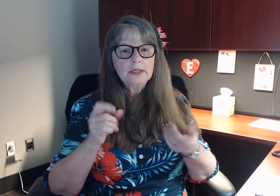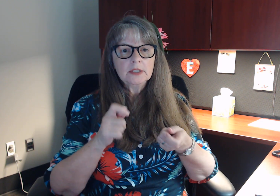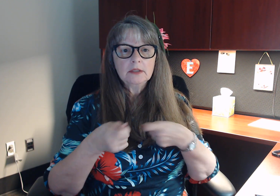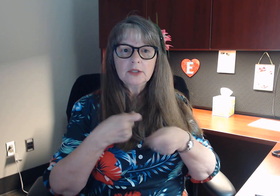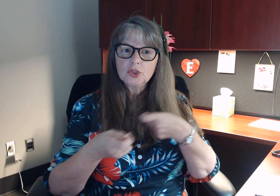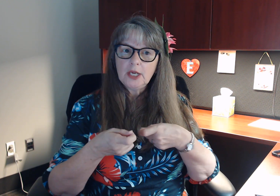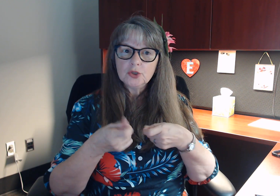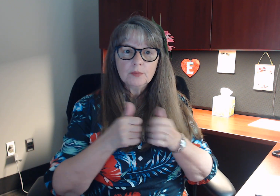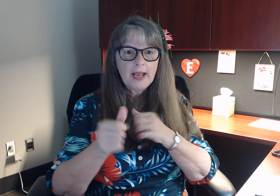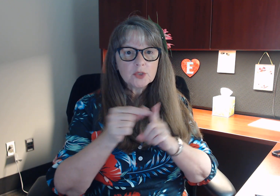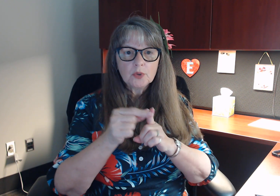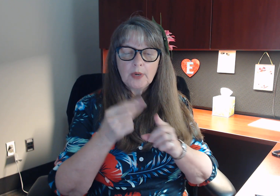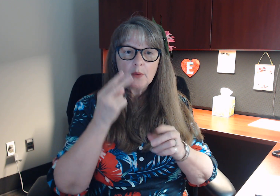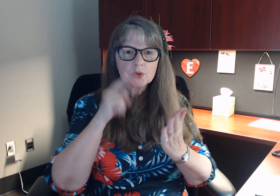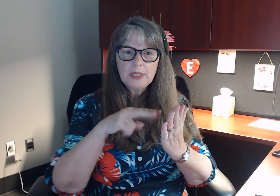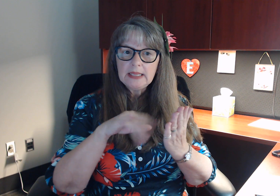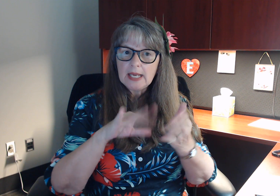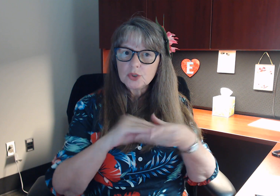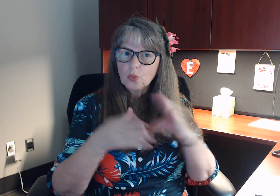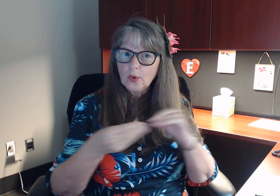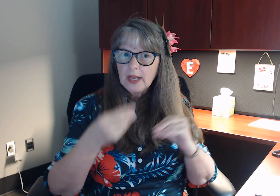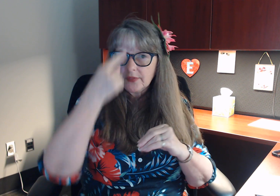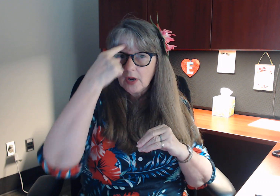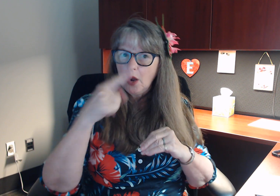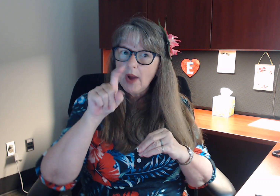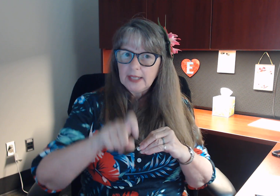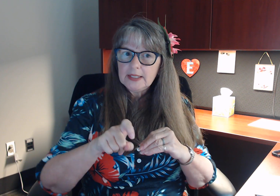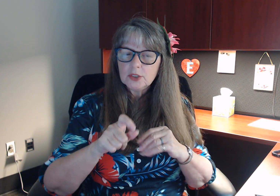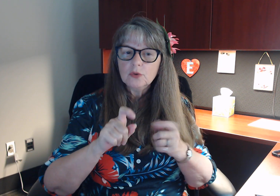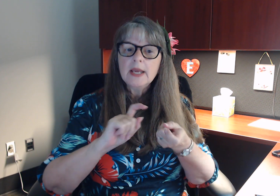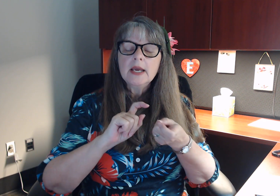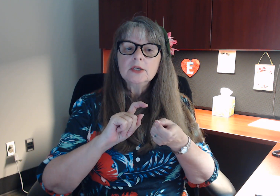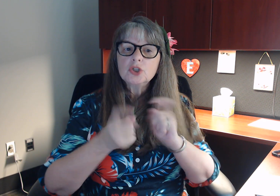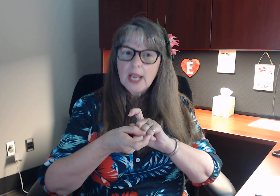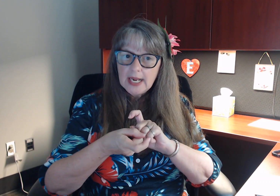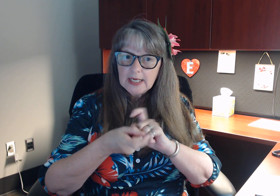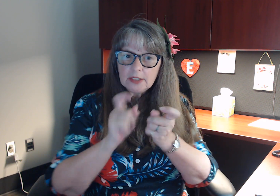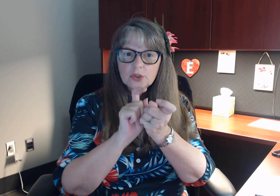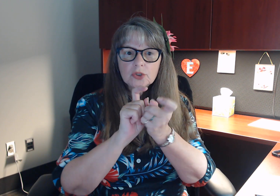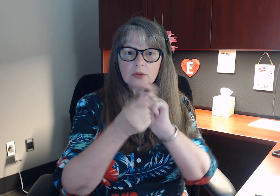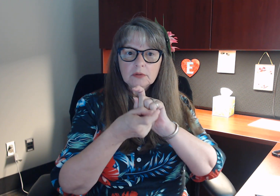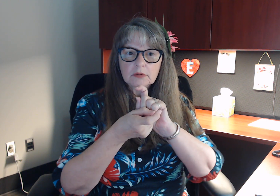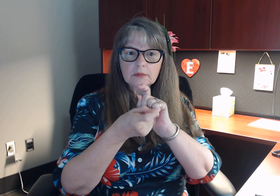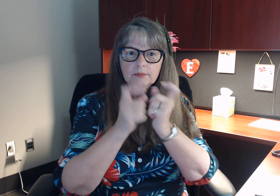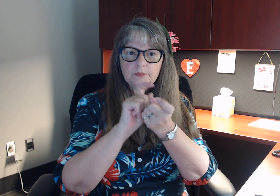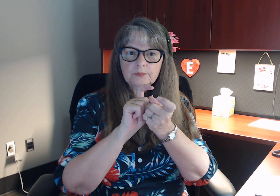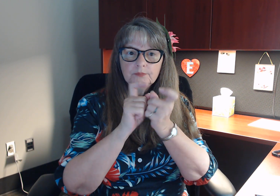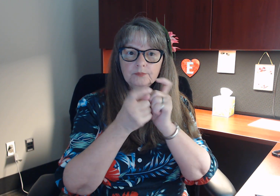And to change your password. When I was reading that story, I thought, oh, I need to change